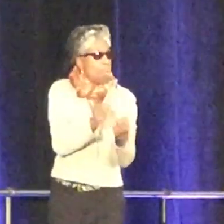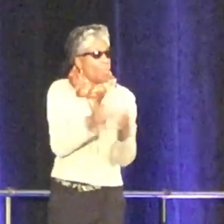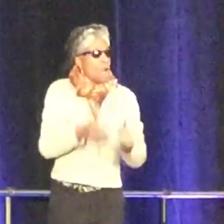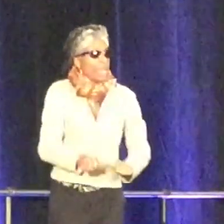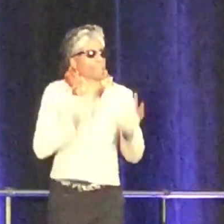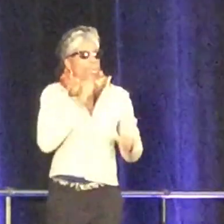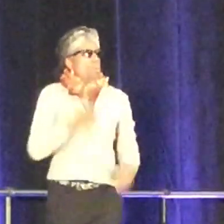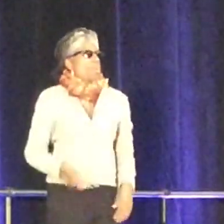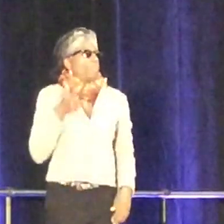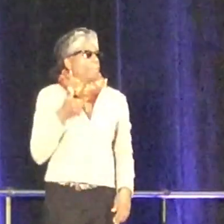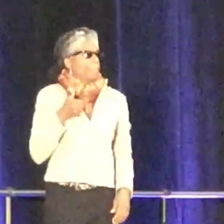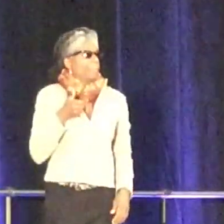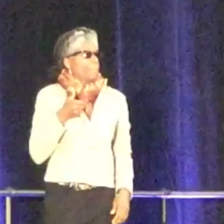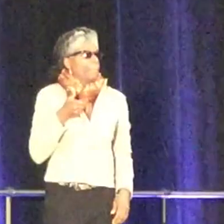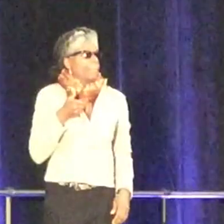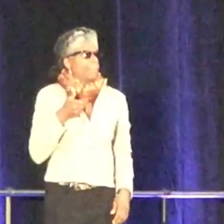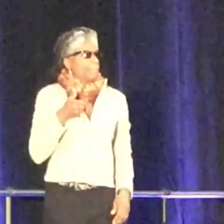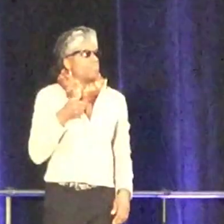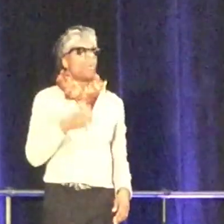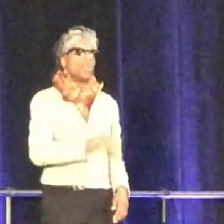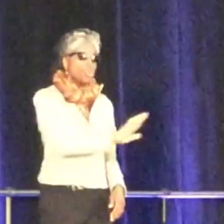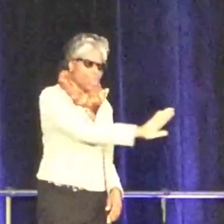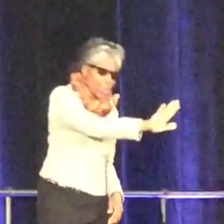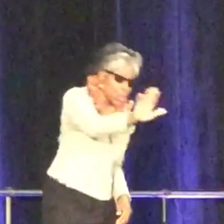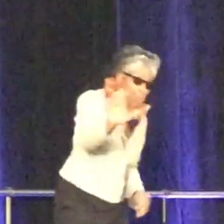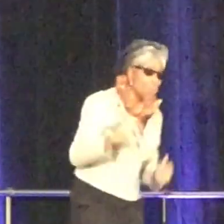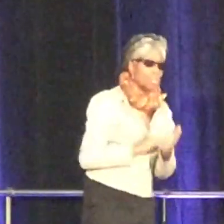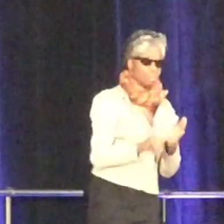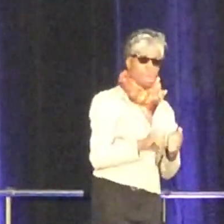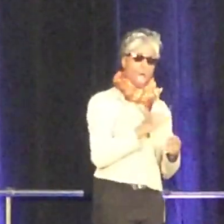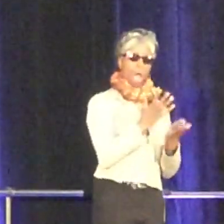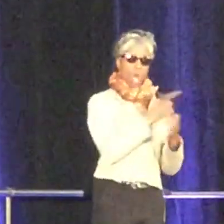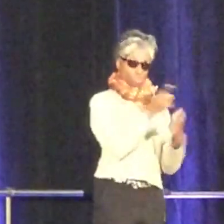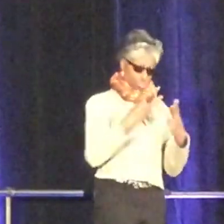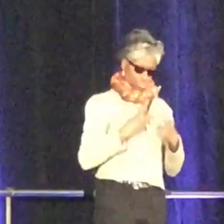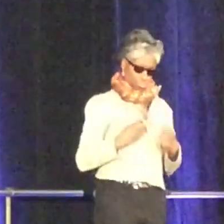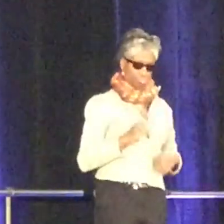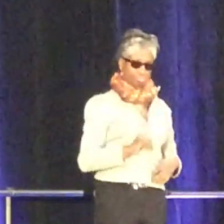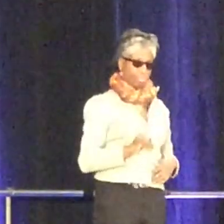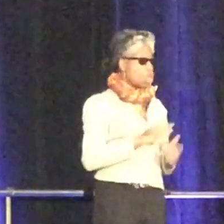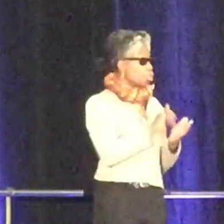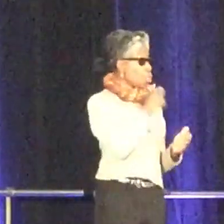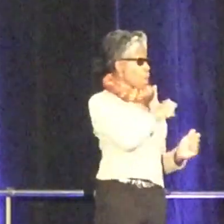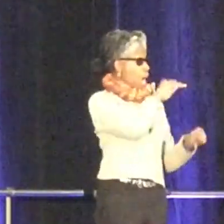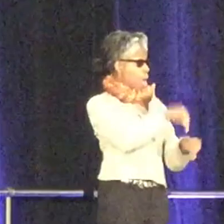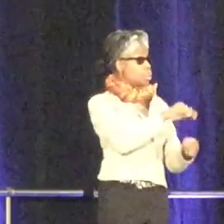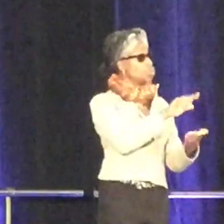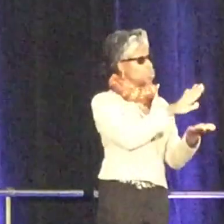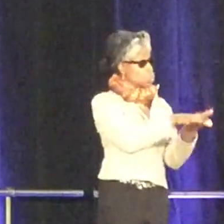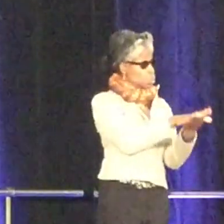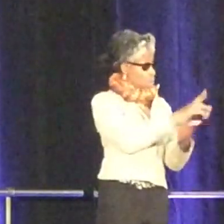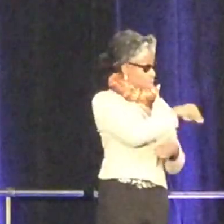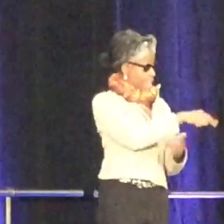students that you have, you got to ask this question. How do they fit into our school culture without giving in,